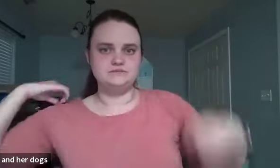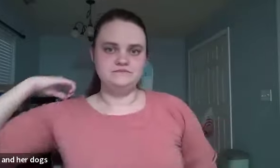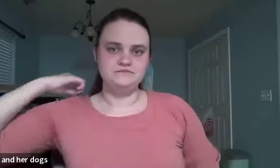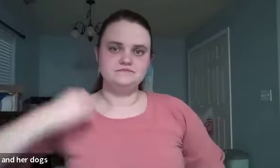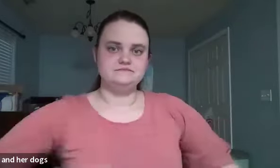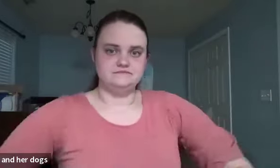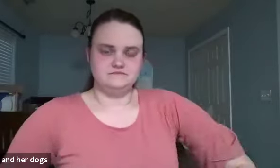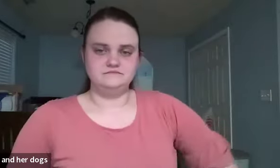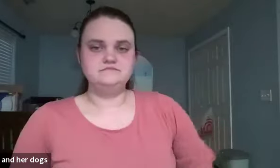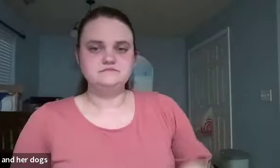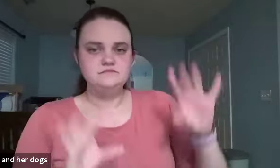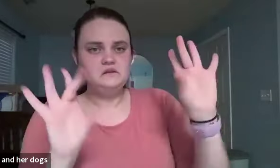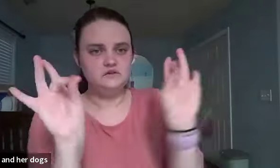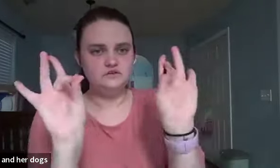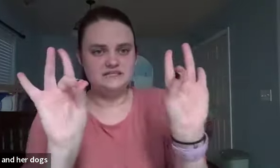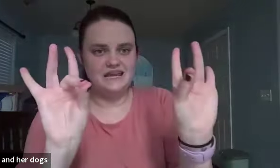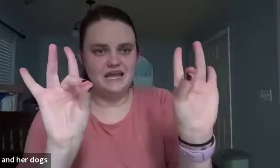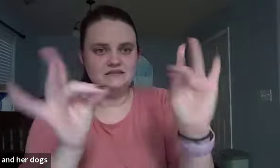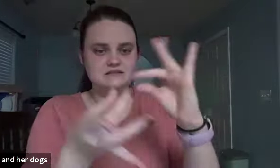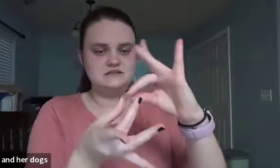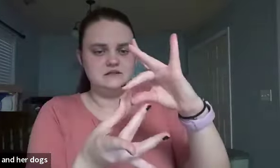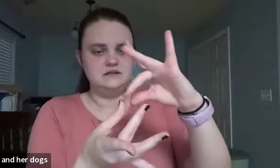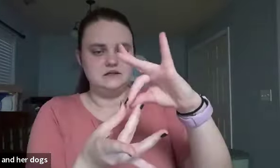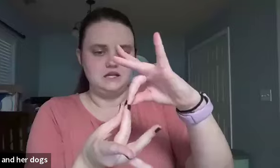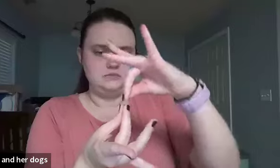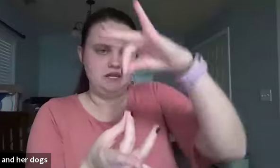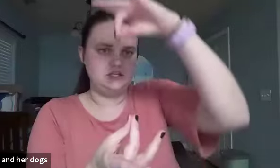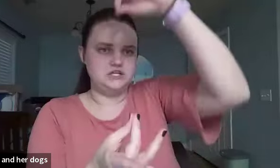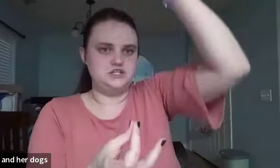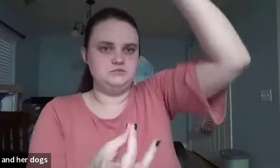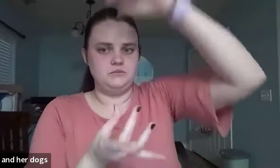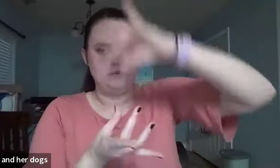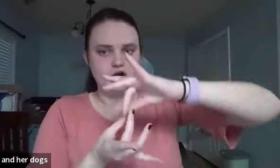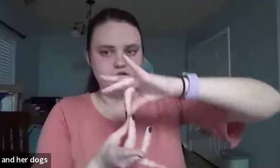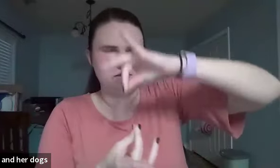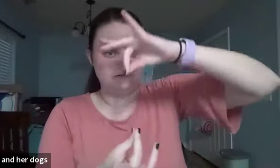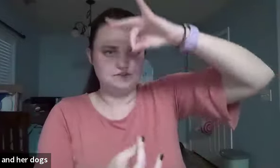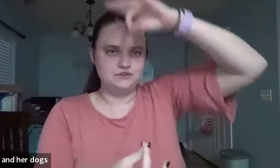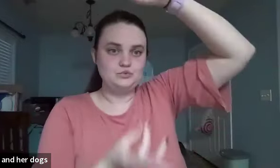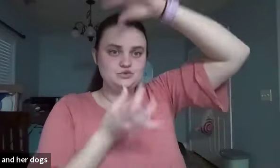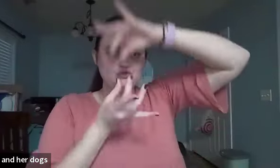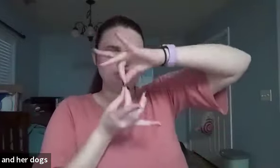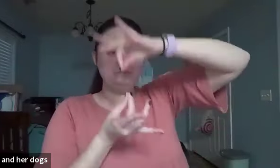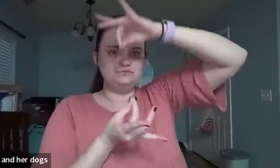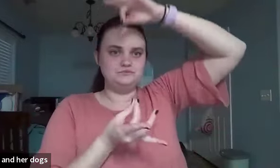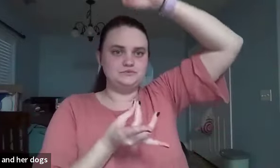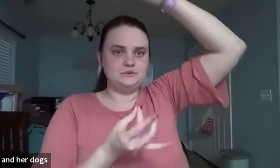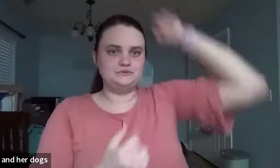Ghost. So it's the eights, and you pinch as you pull them apart. Ghost.